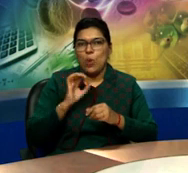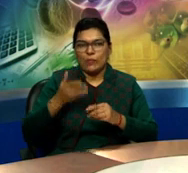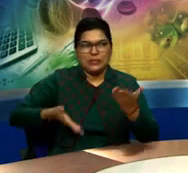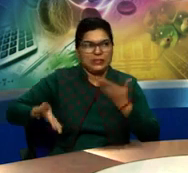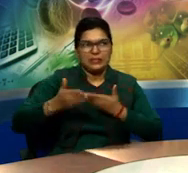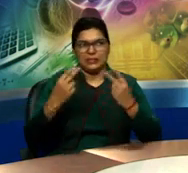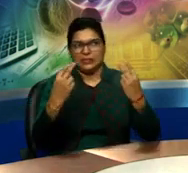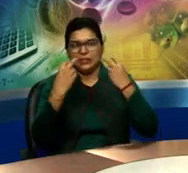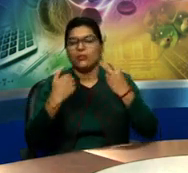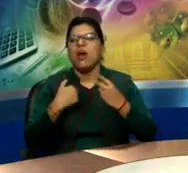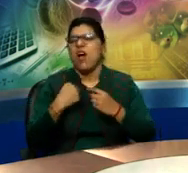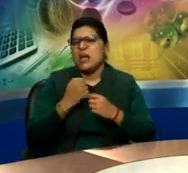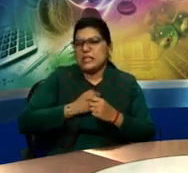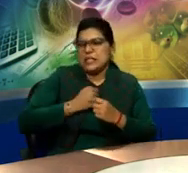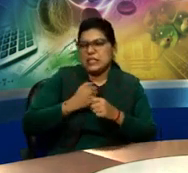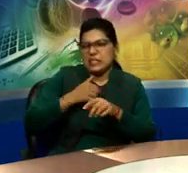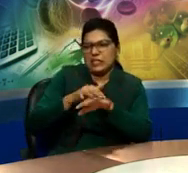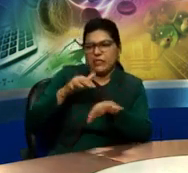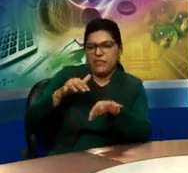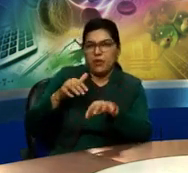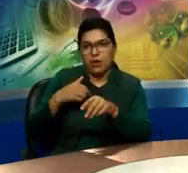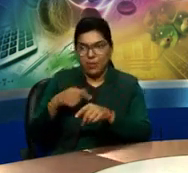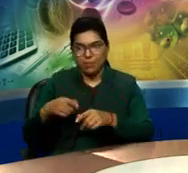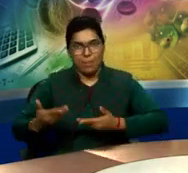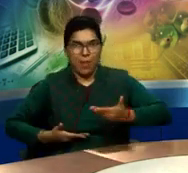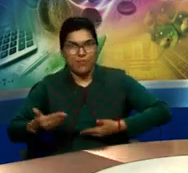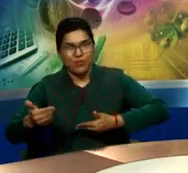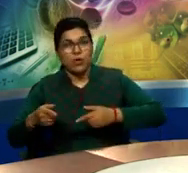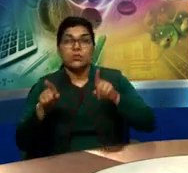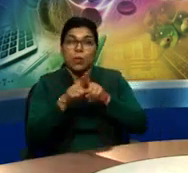home because of some rude or impolite behavior.